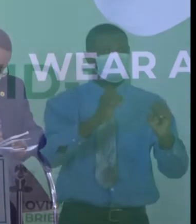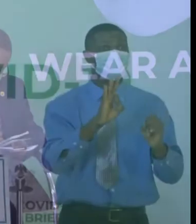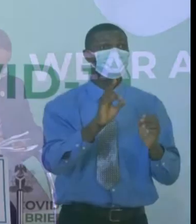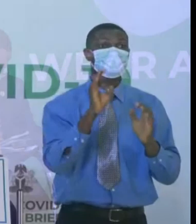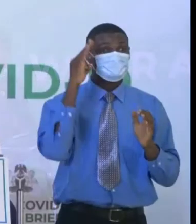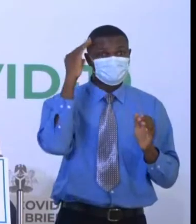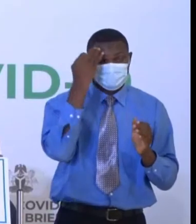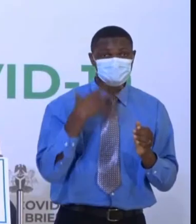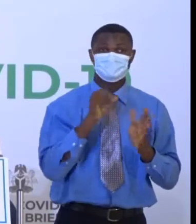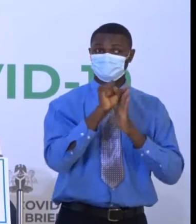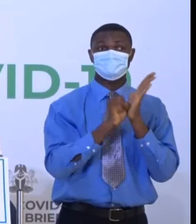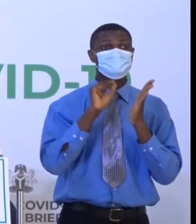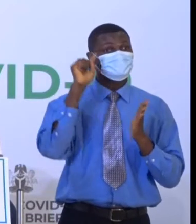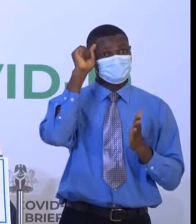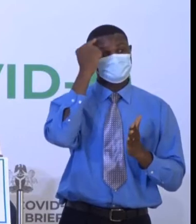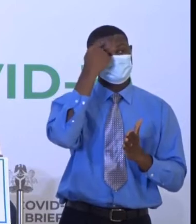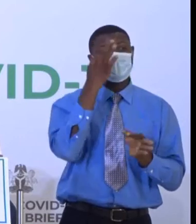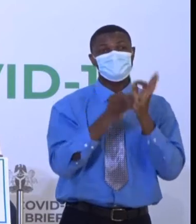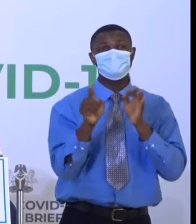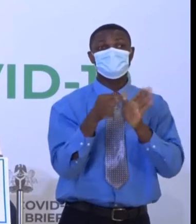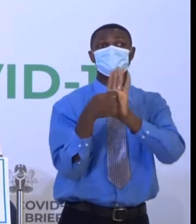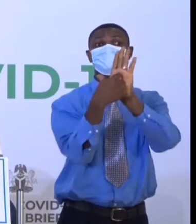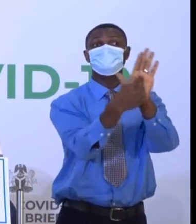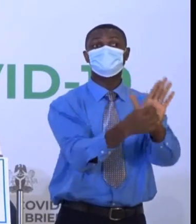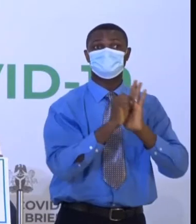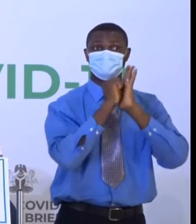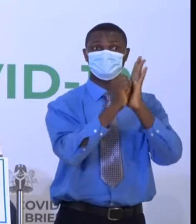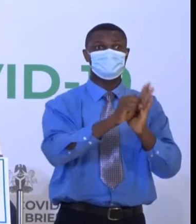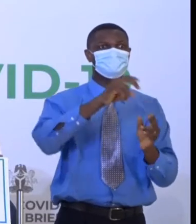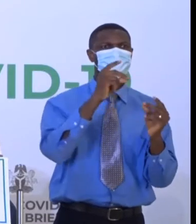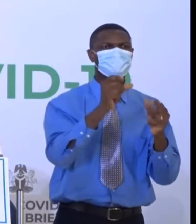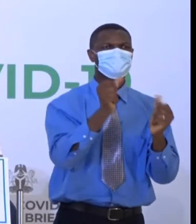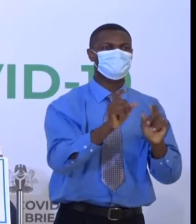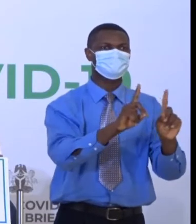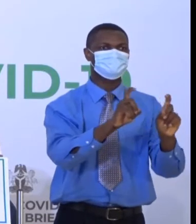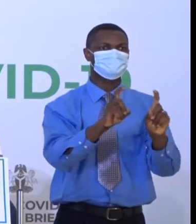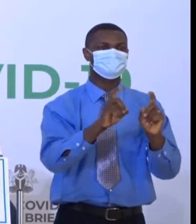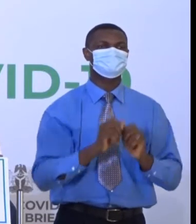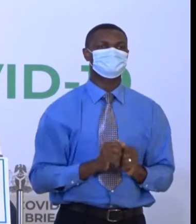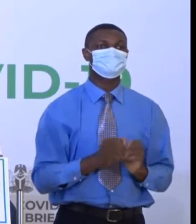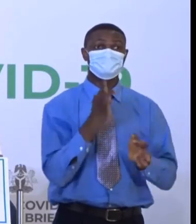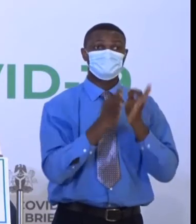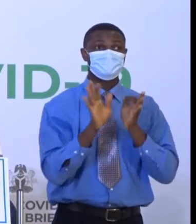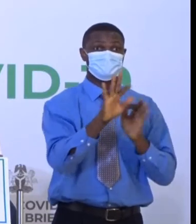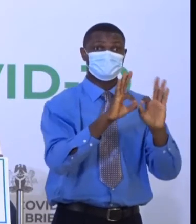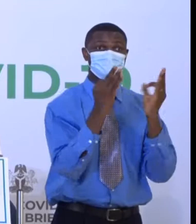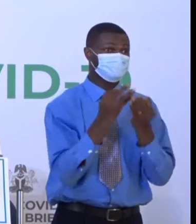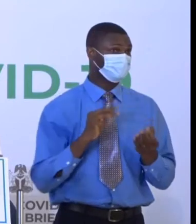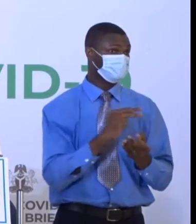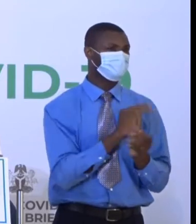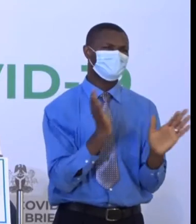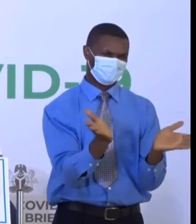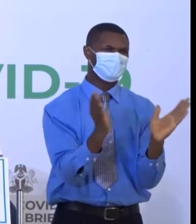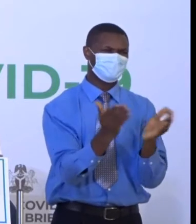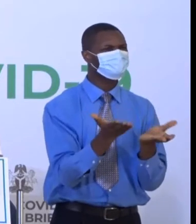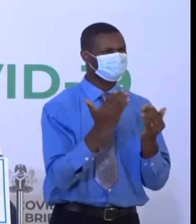measures. If we are showing symptoms, get tested. If it is a loved one, encourage them to